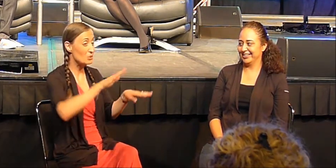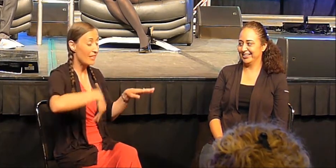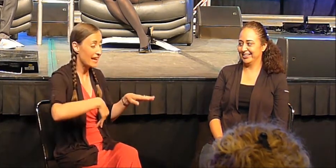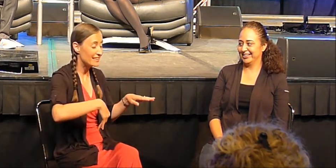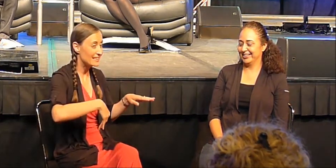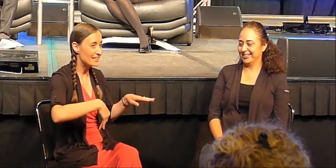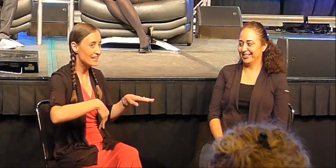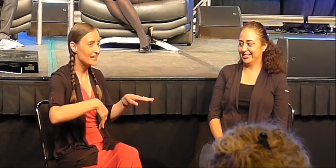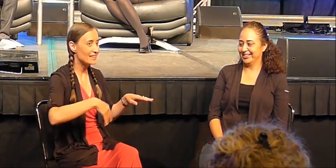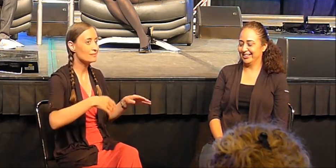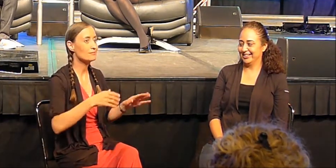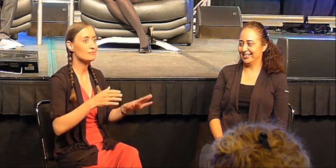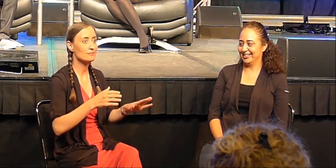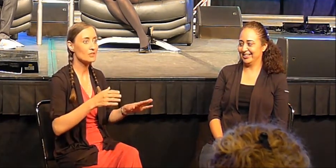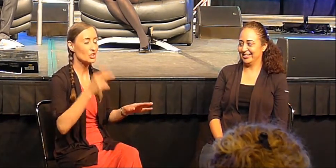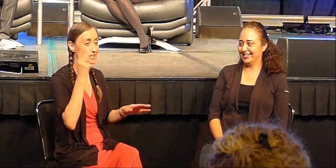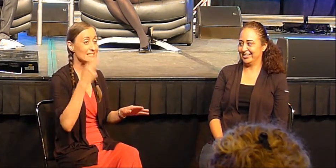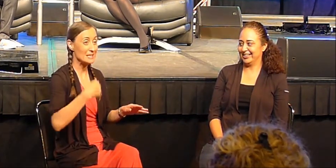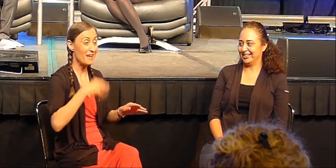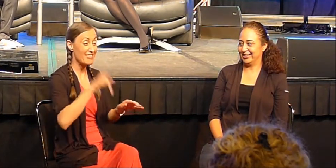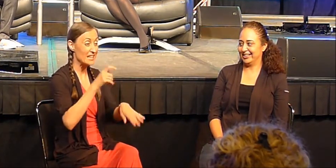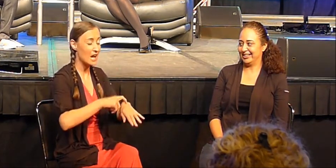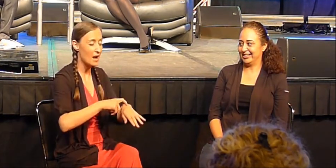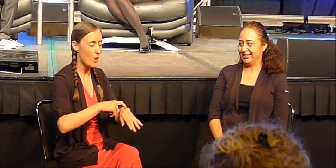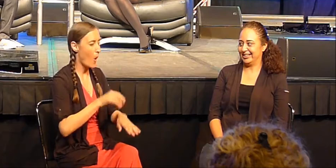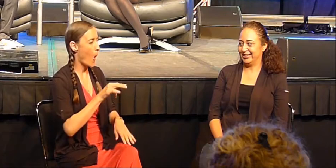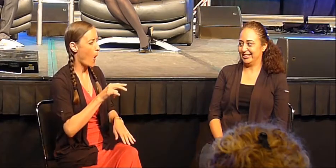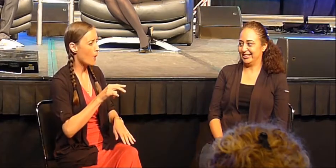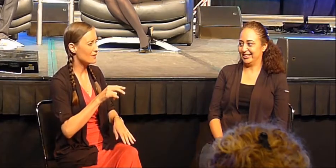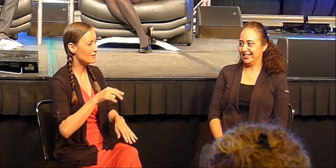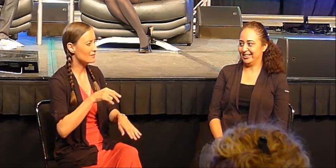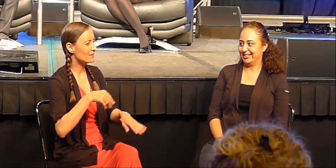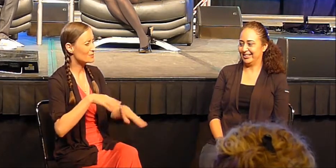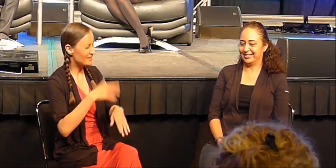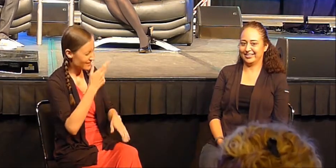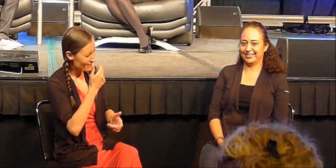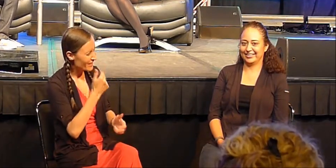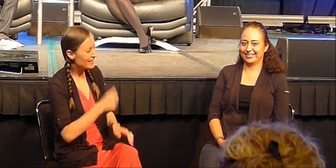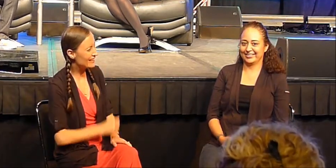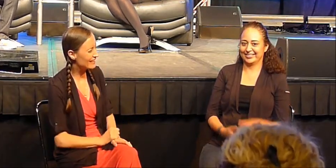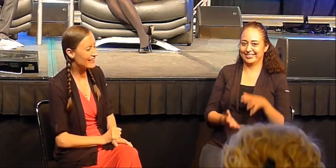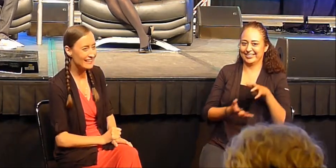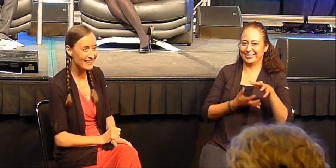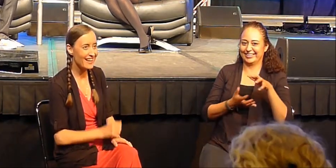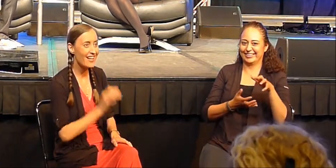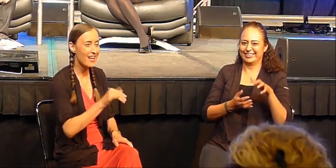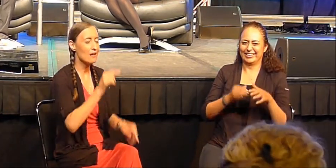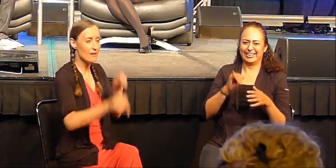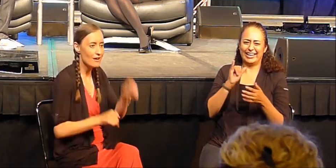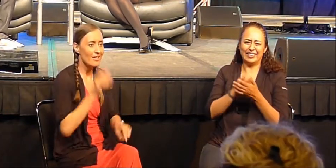those interpretive dances right there. Pretty interesting. That's amazing.